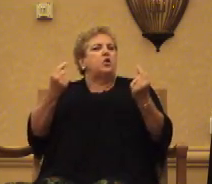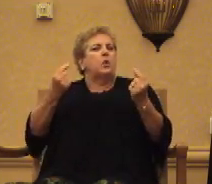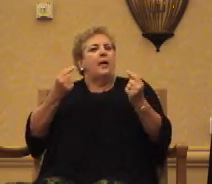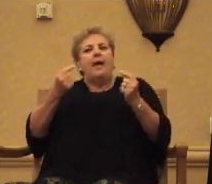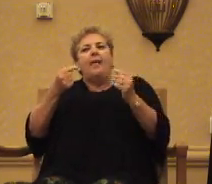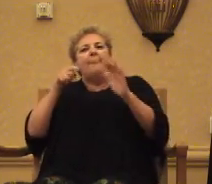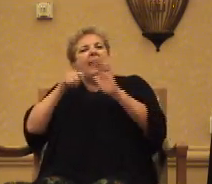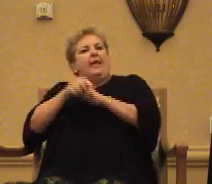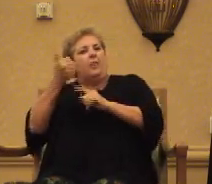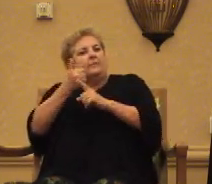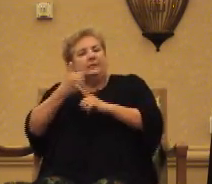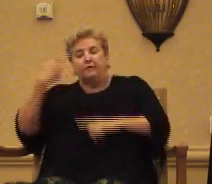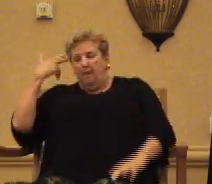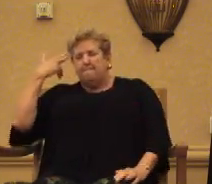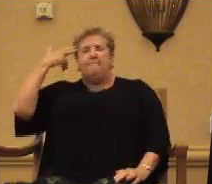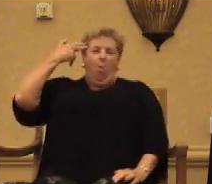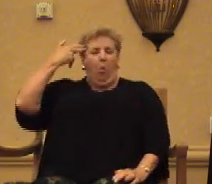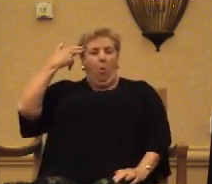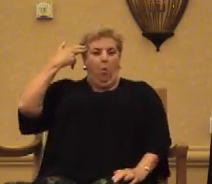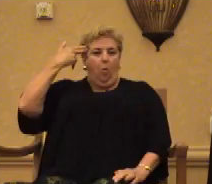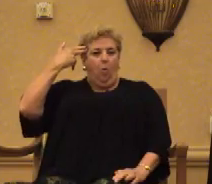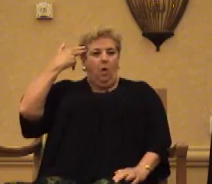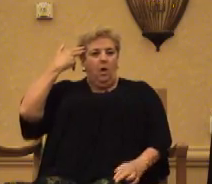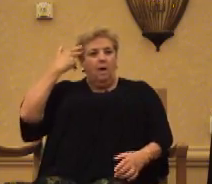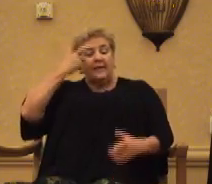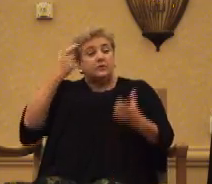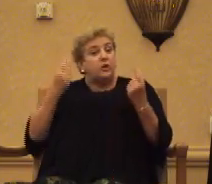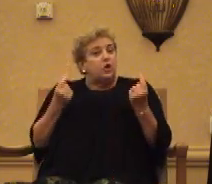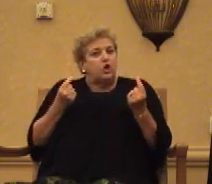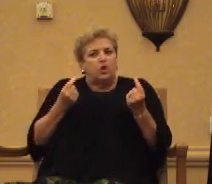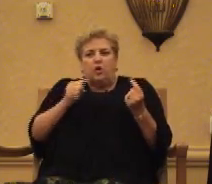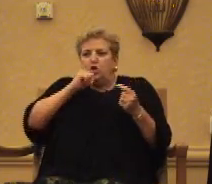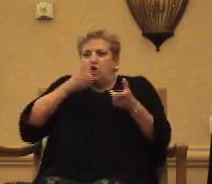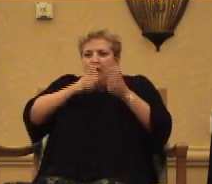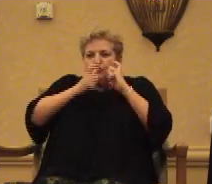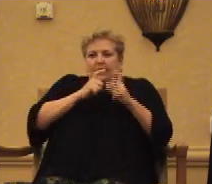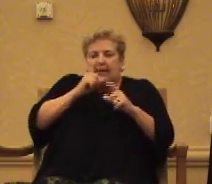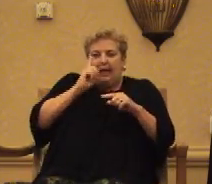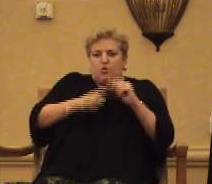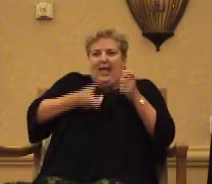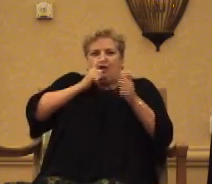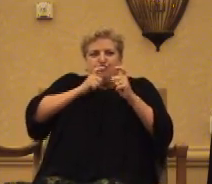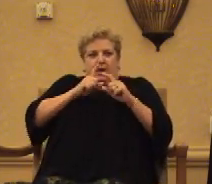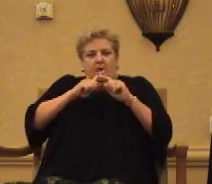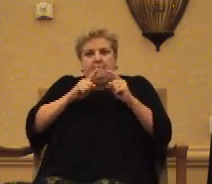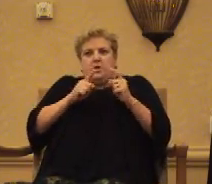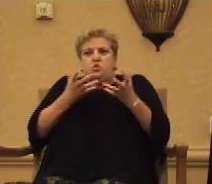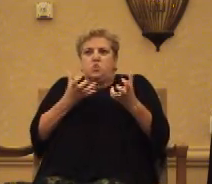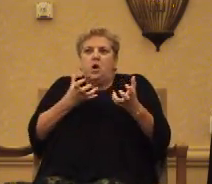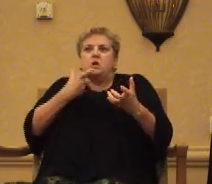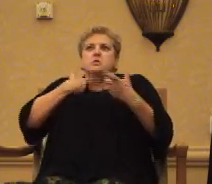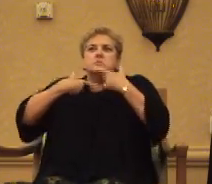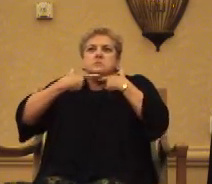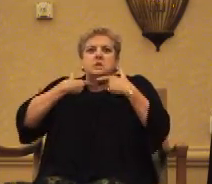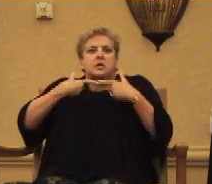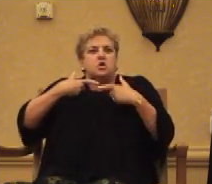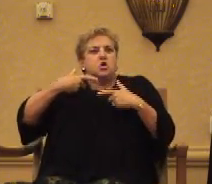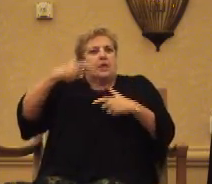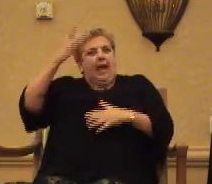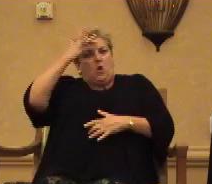go if you're not drinking and you can't drink and yet you're suffering from alcoholism? Because if you're an